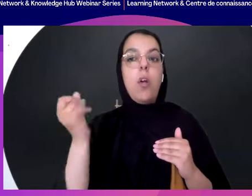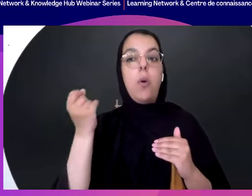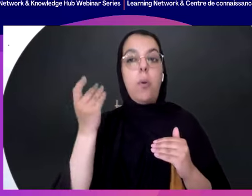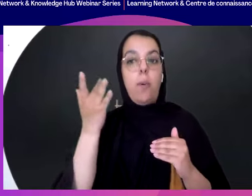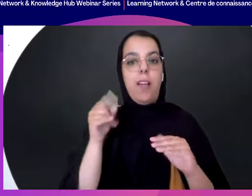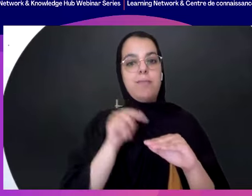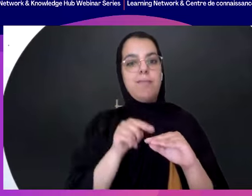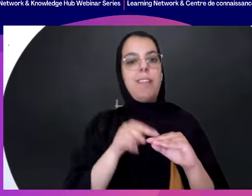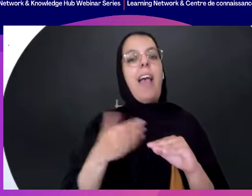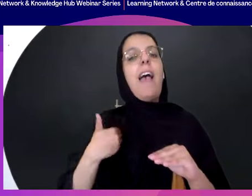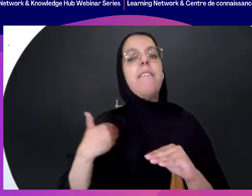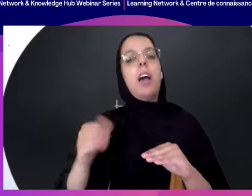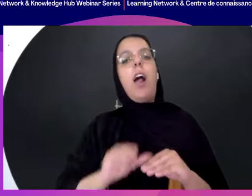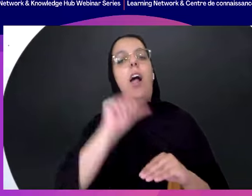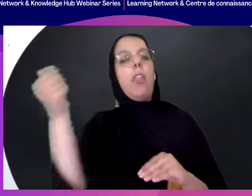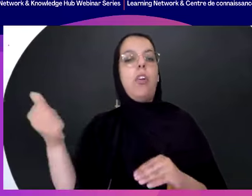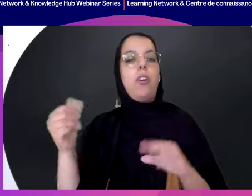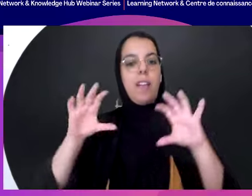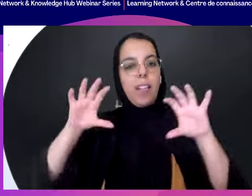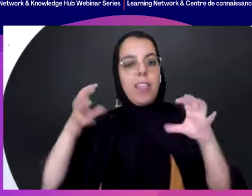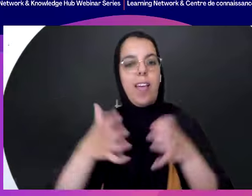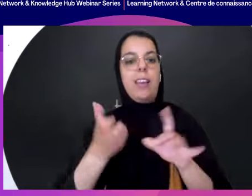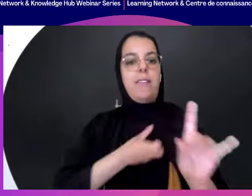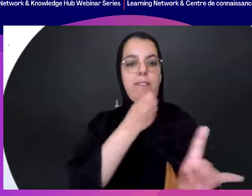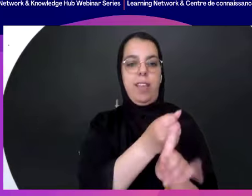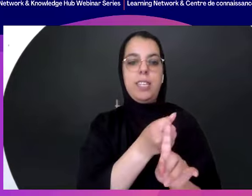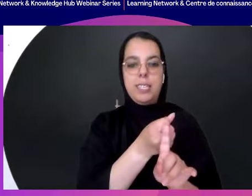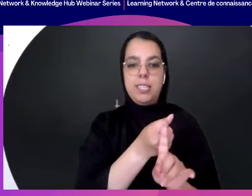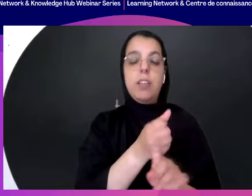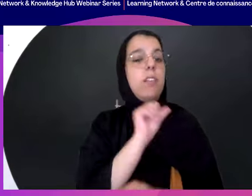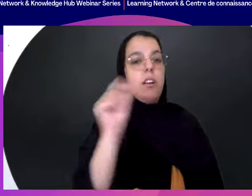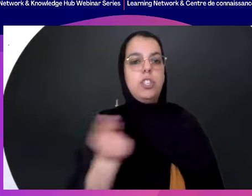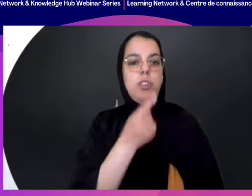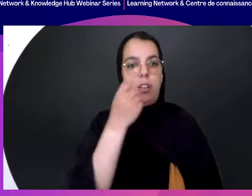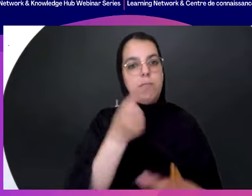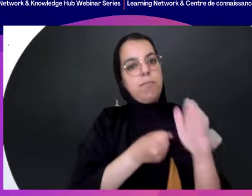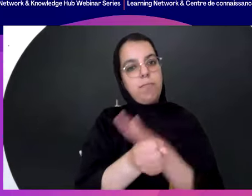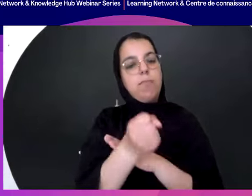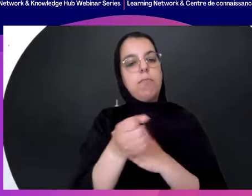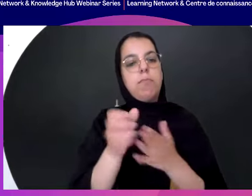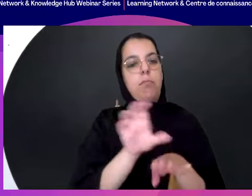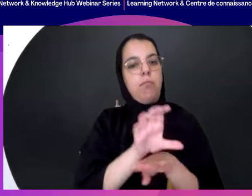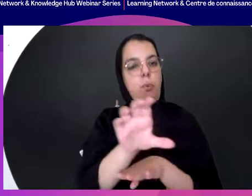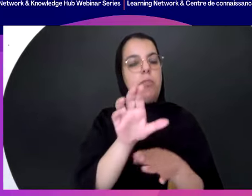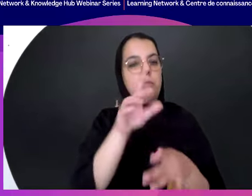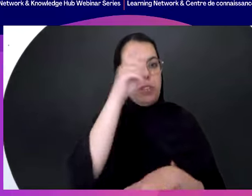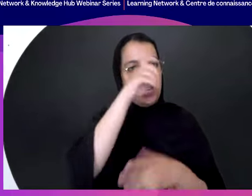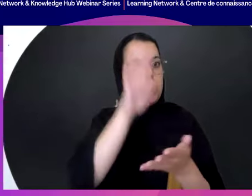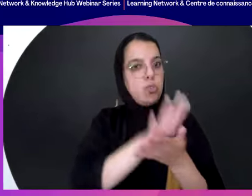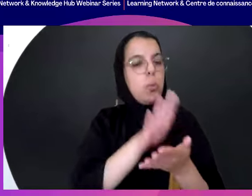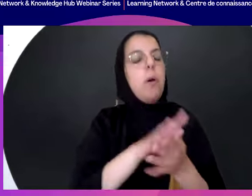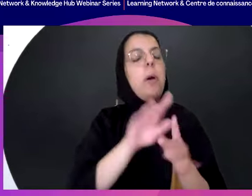affected by these collective effects of not only residential schools, but other aspects of colonialism as well.